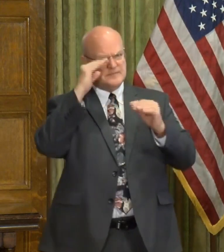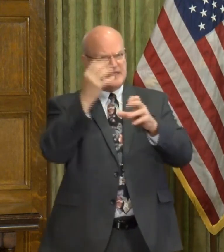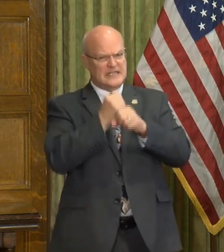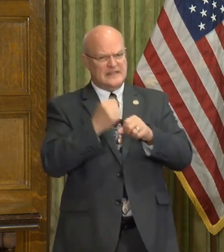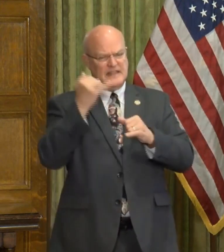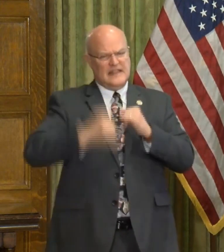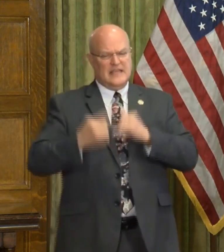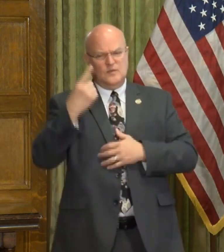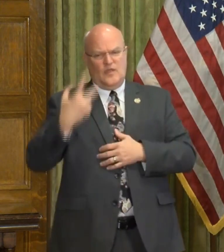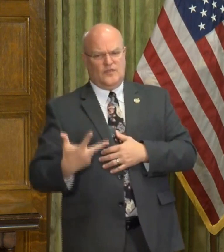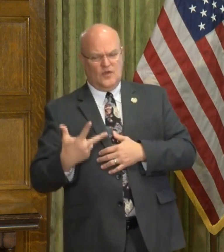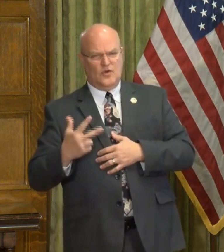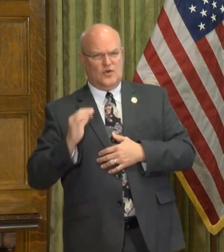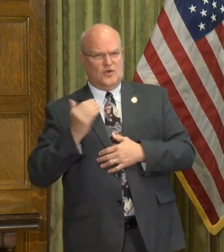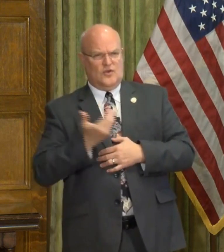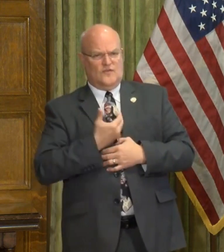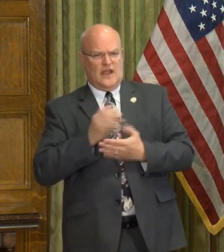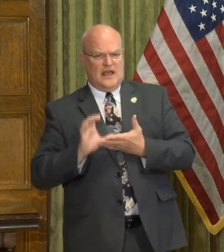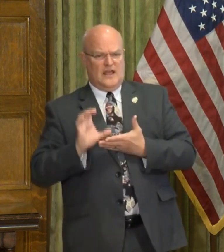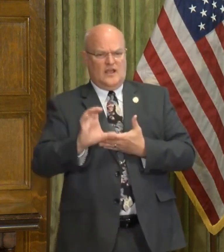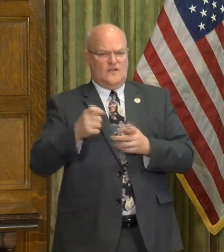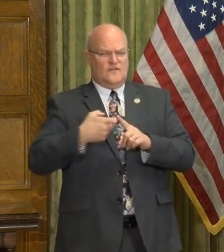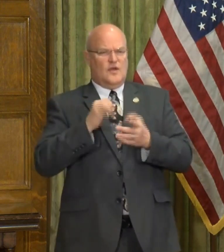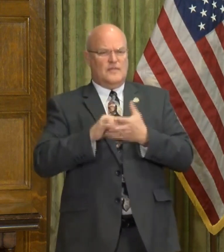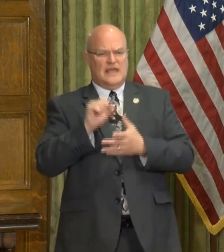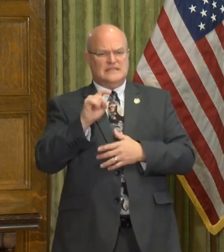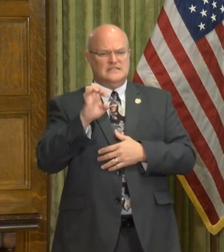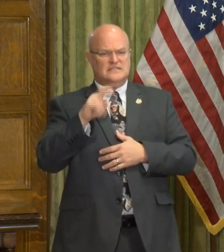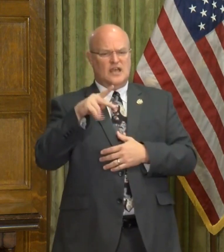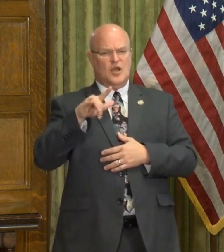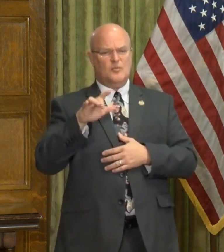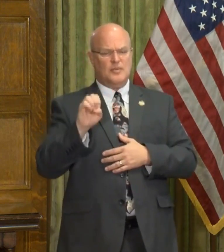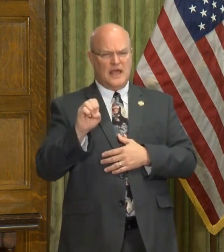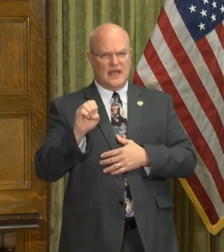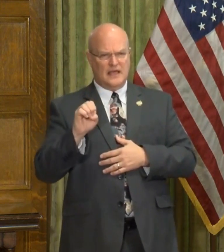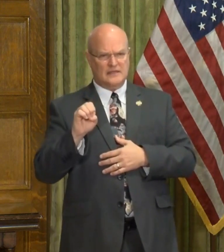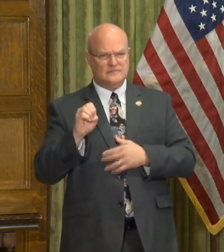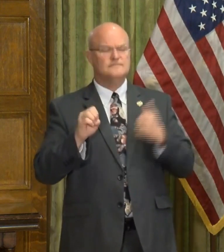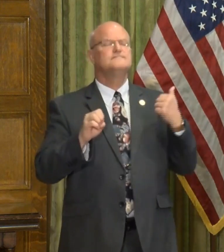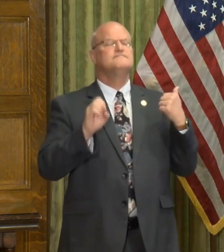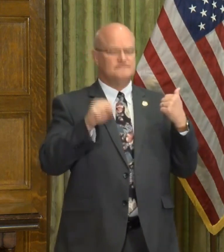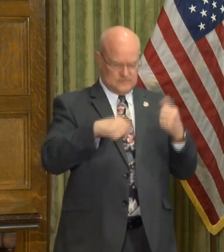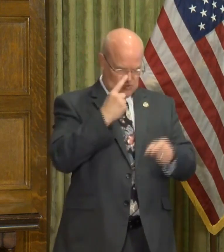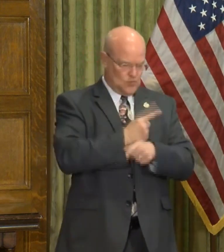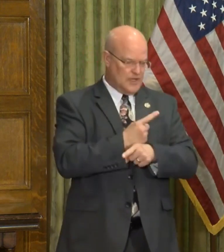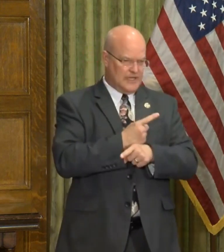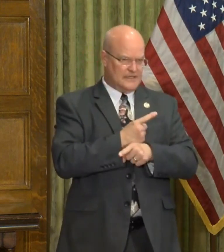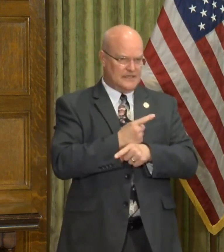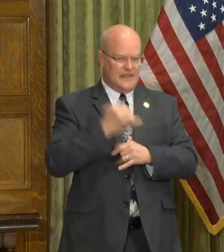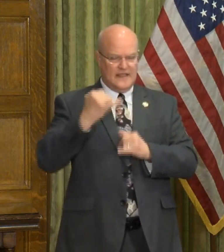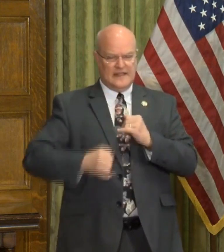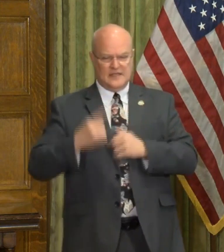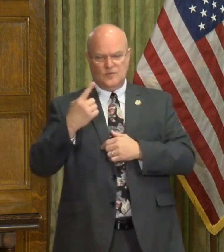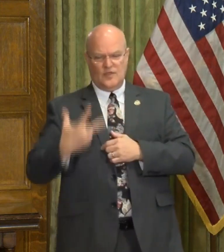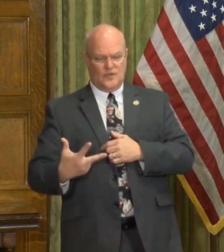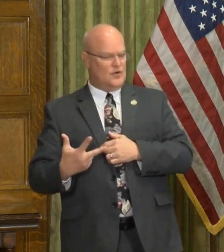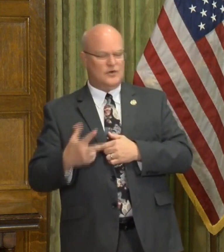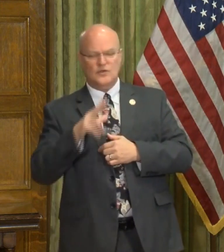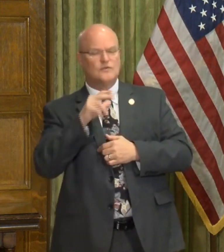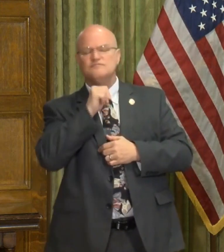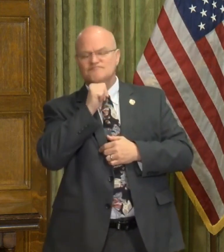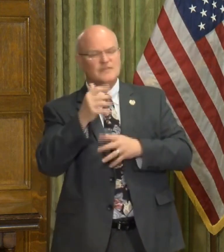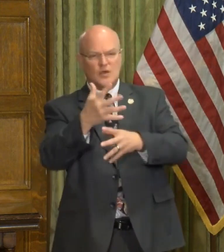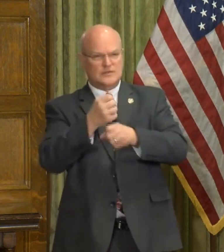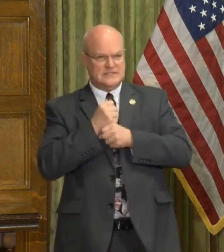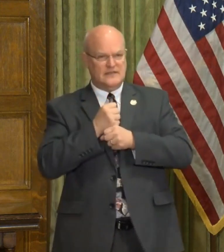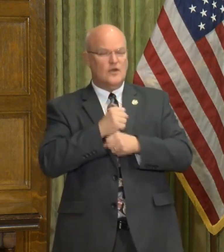the last third of our allocation from that stockpile? That's I believe correct. Is that right? We That's will not correct. get the last. That's the